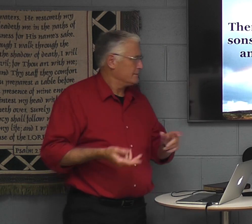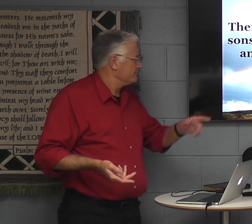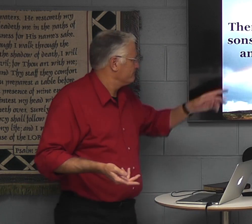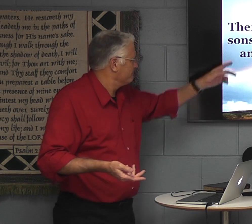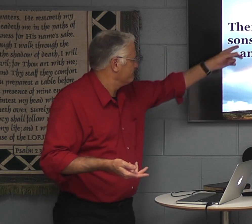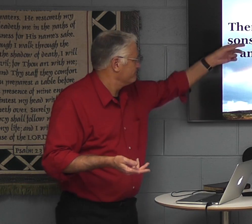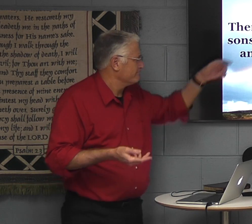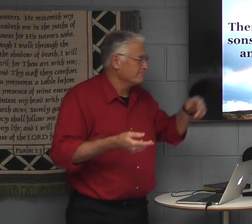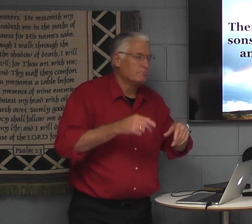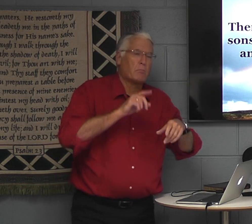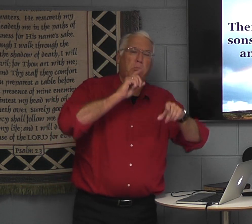Okay, so what does that mean?